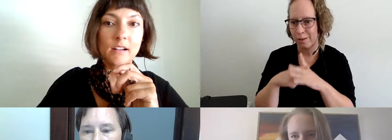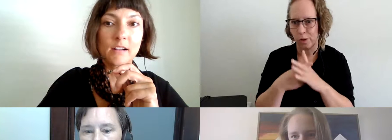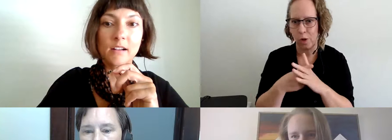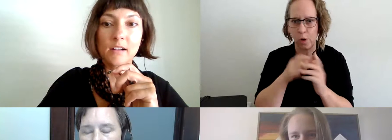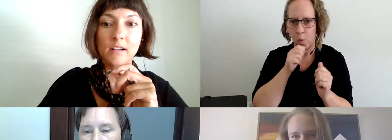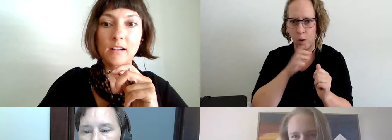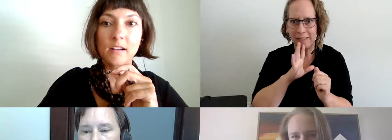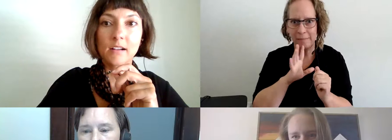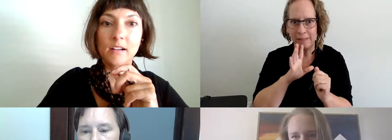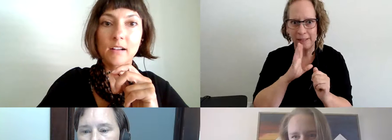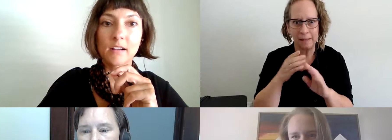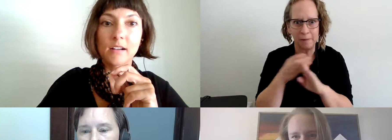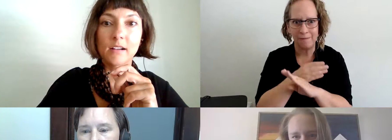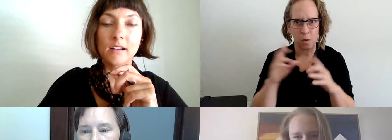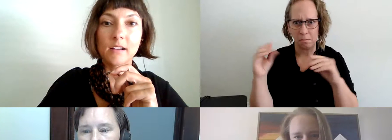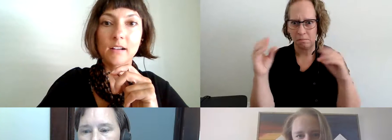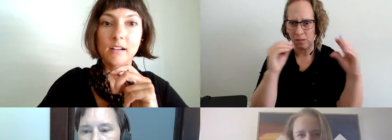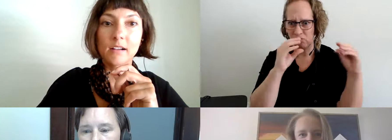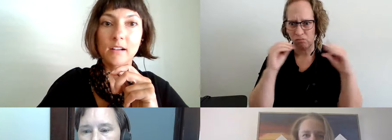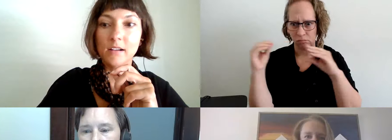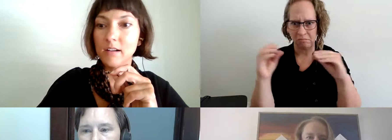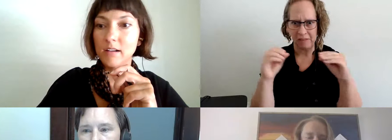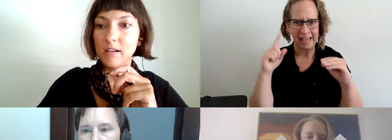few logistics.